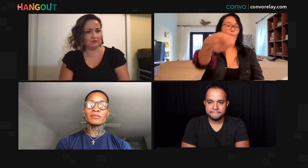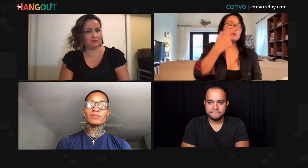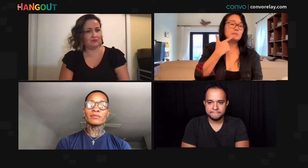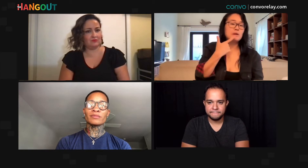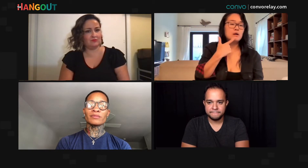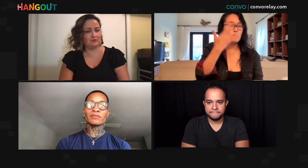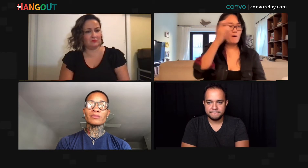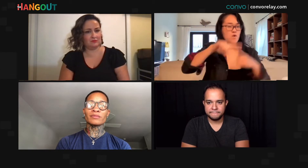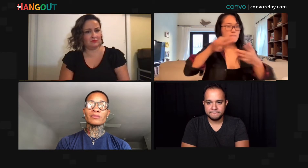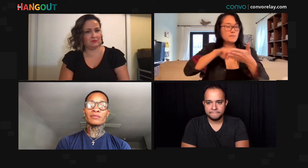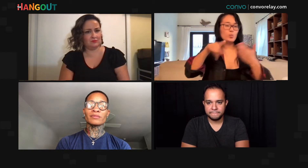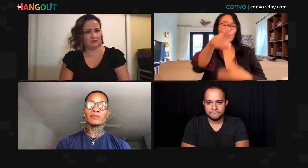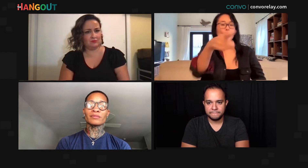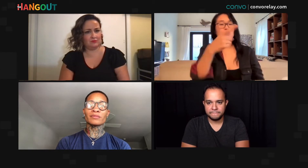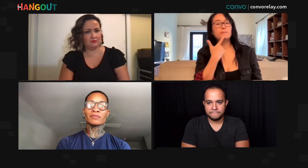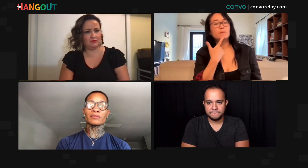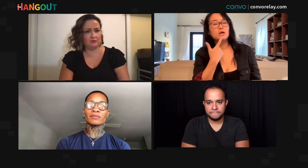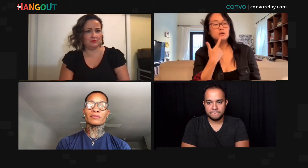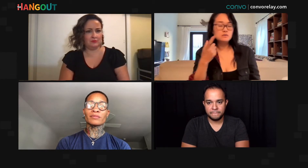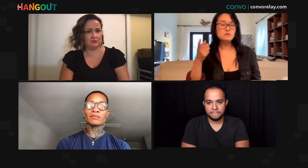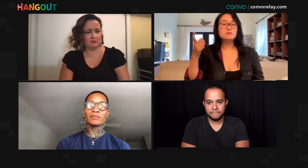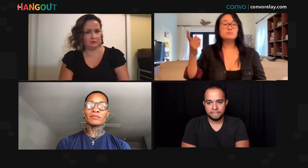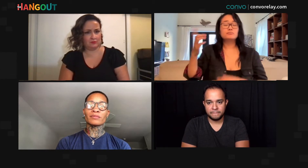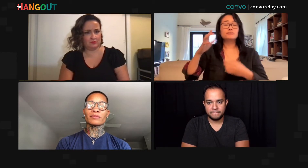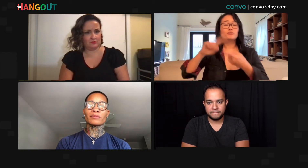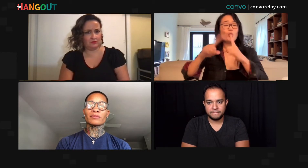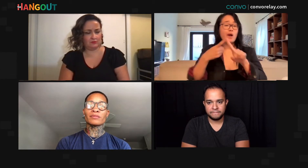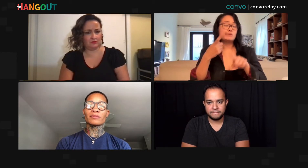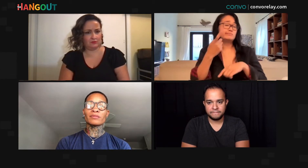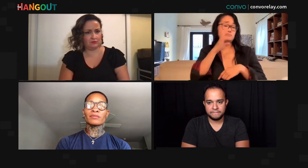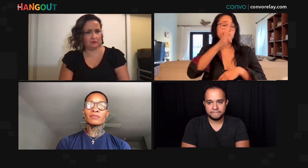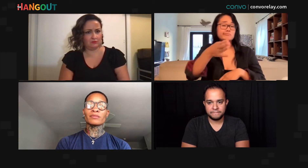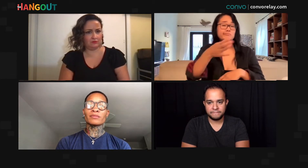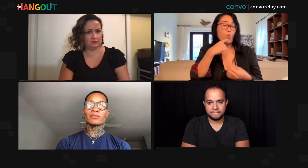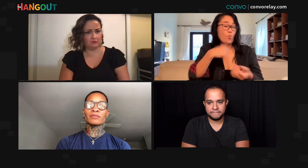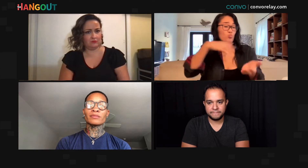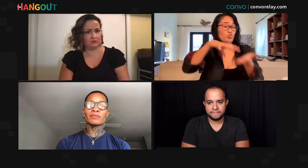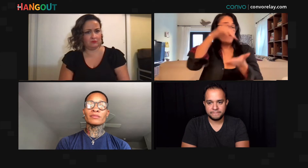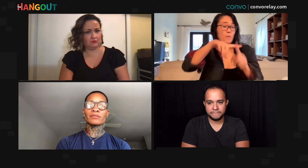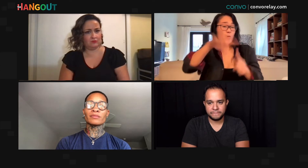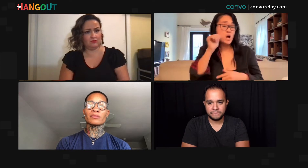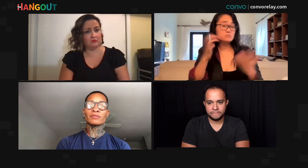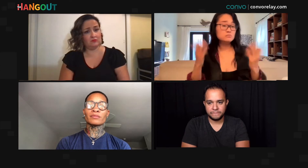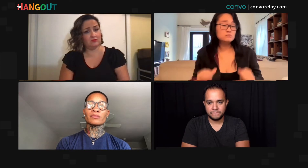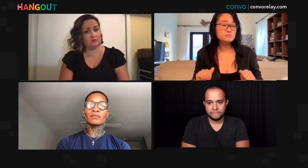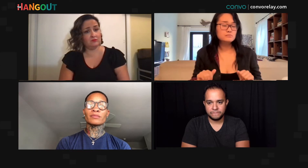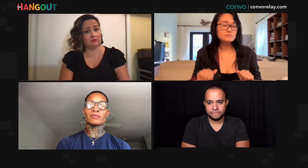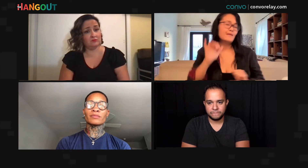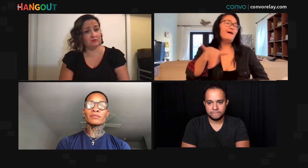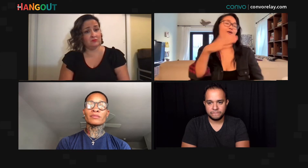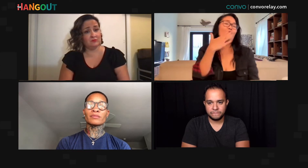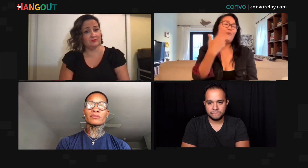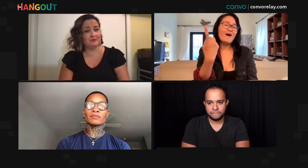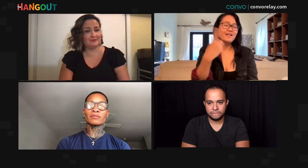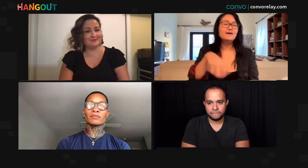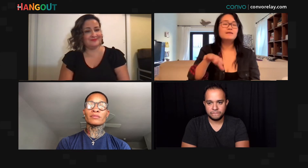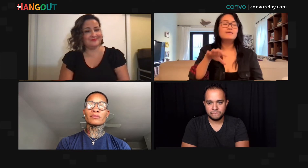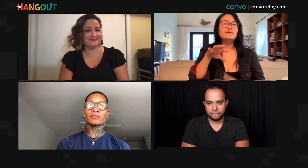the senior, it was a guy, and he was insulting my friend who said, "You were a lesbian." And she said,